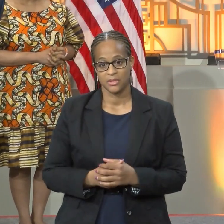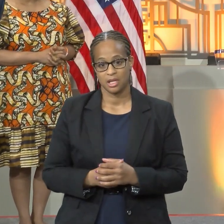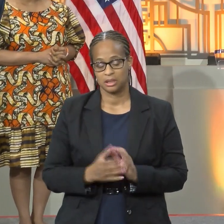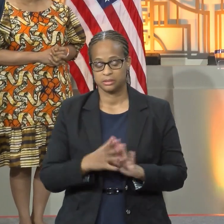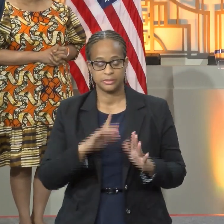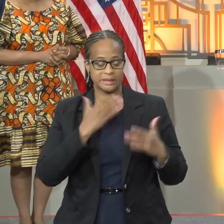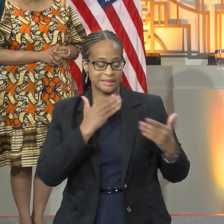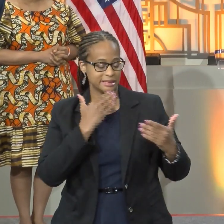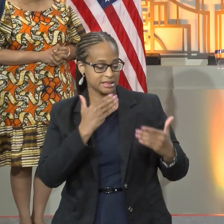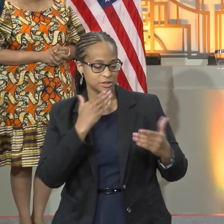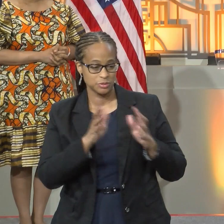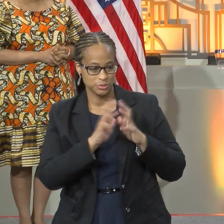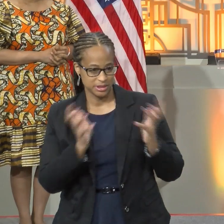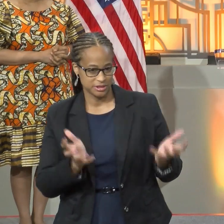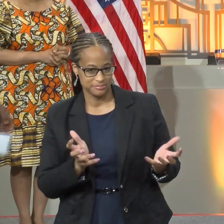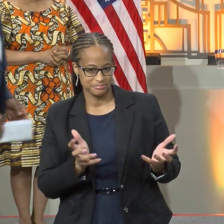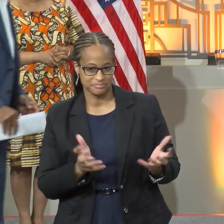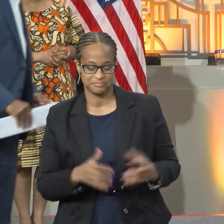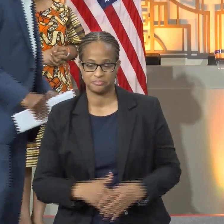you enough.